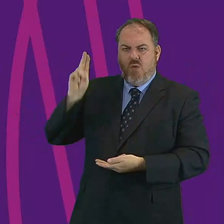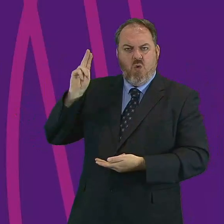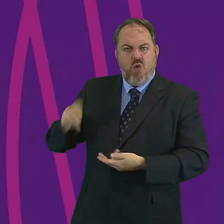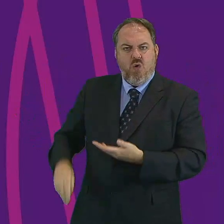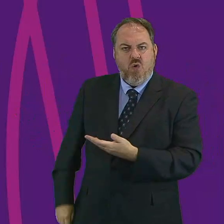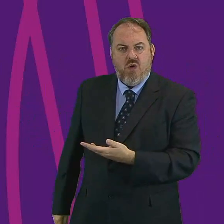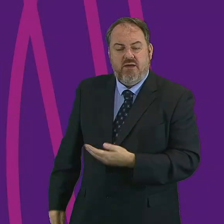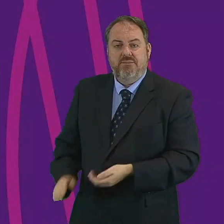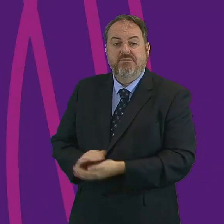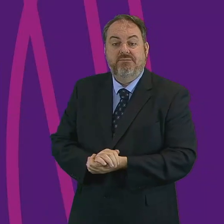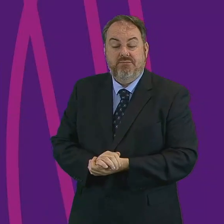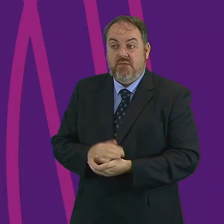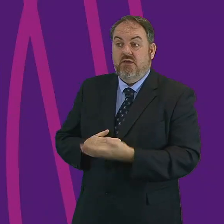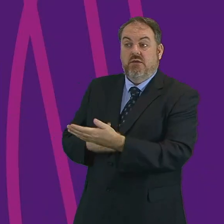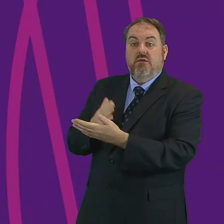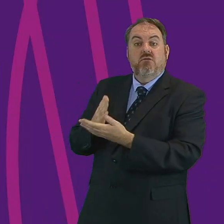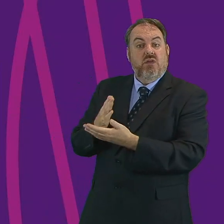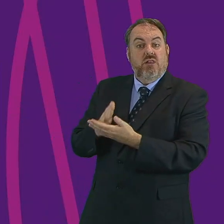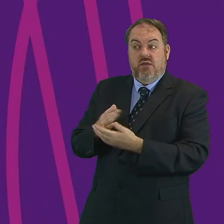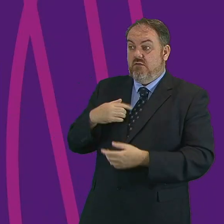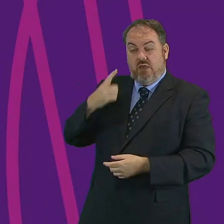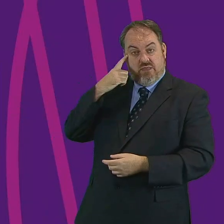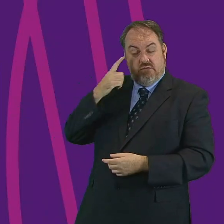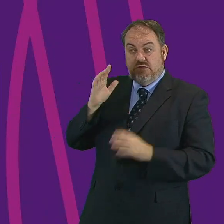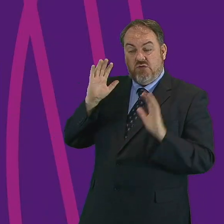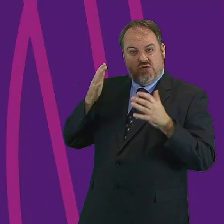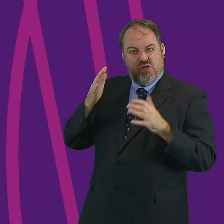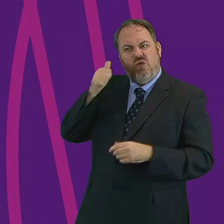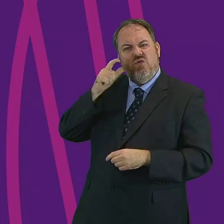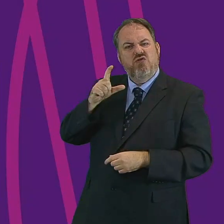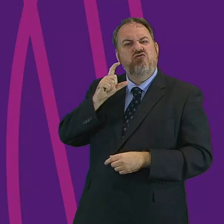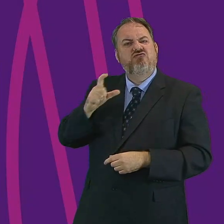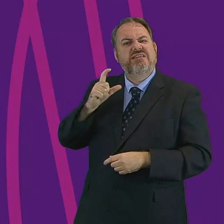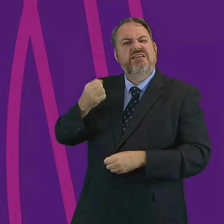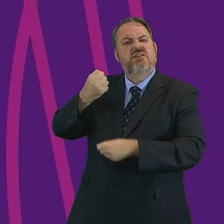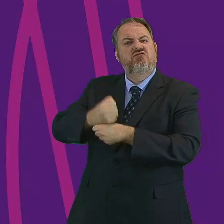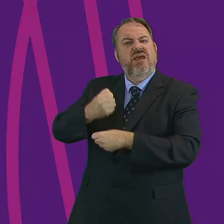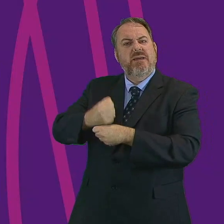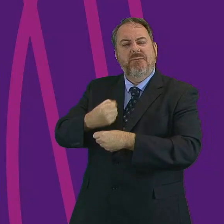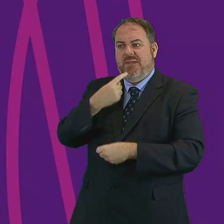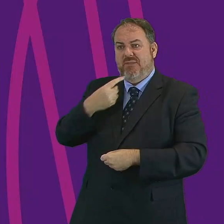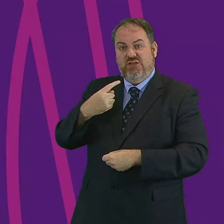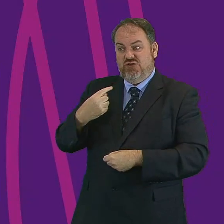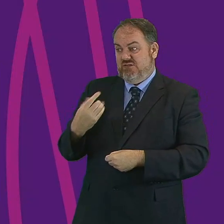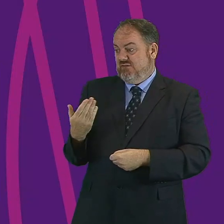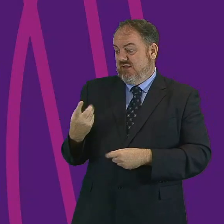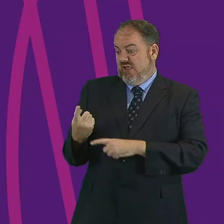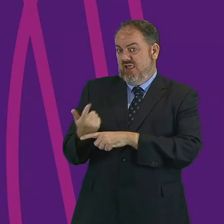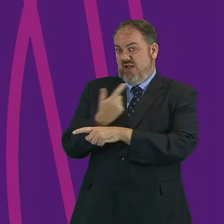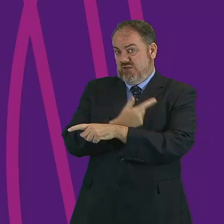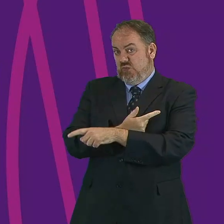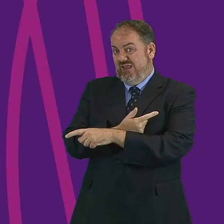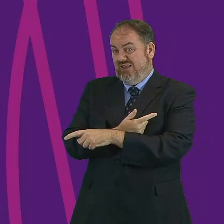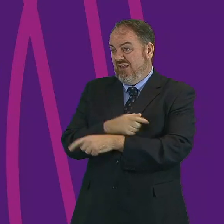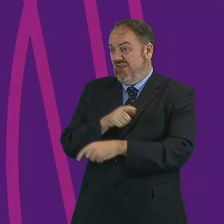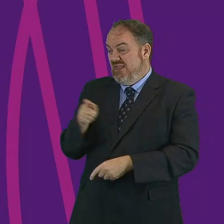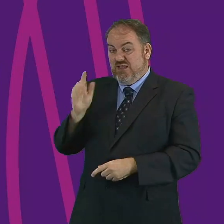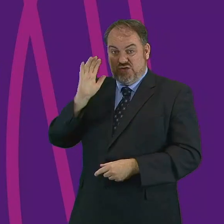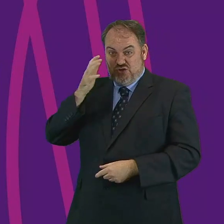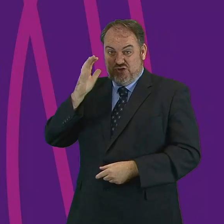right now, that is the trend that we are seeing there, which is why it's so important for everybody to stick to the restrictions now so that we can try to stem